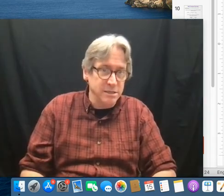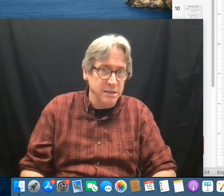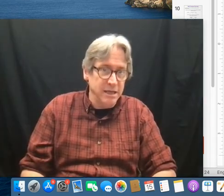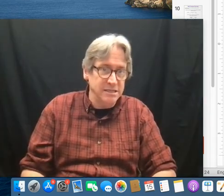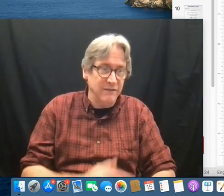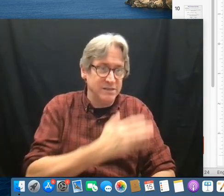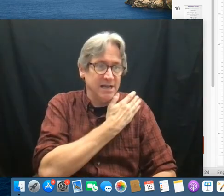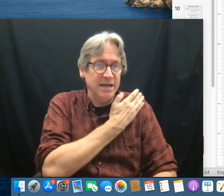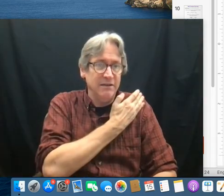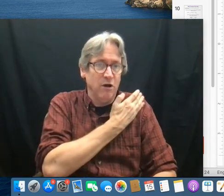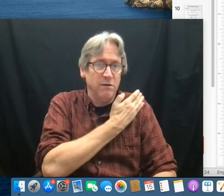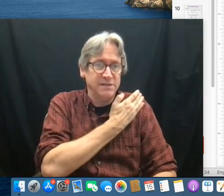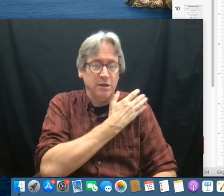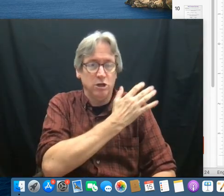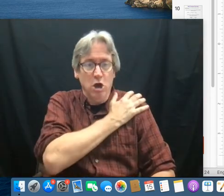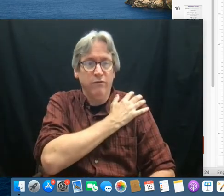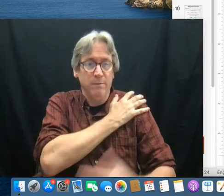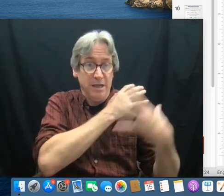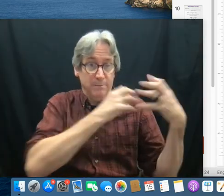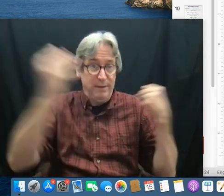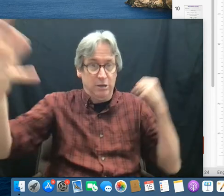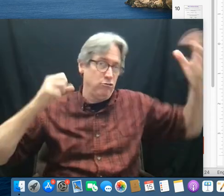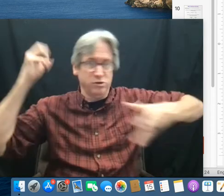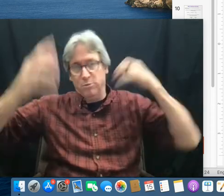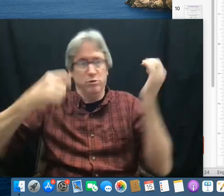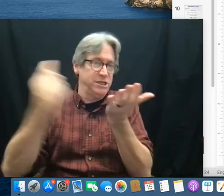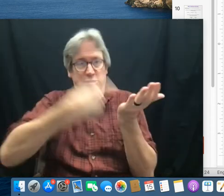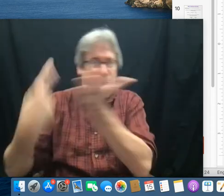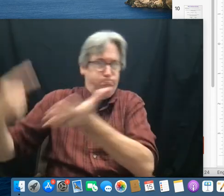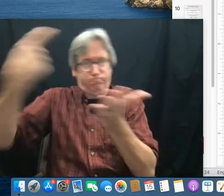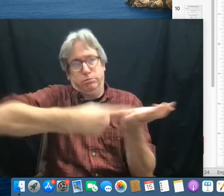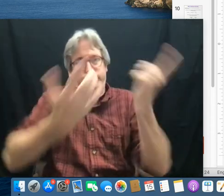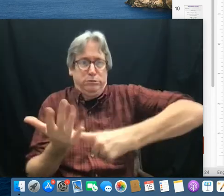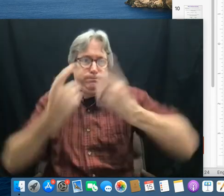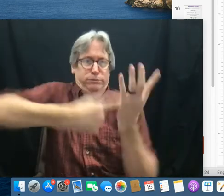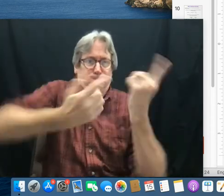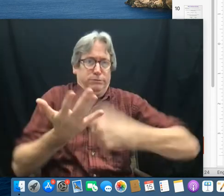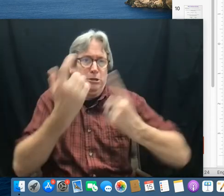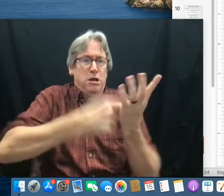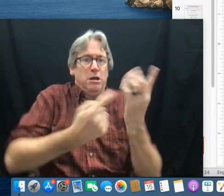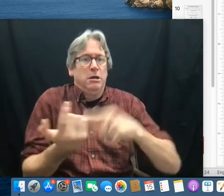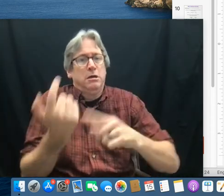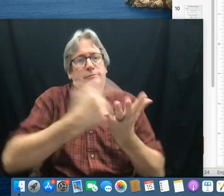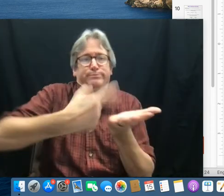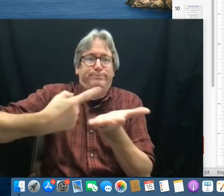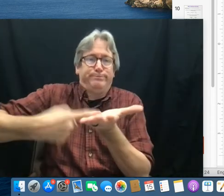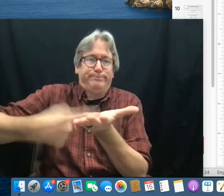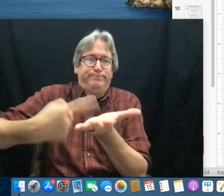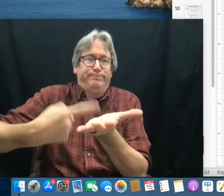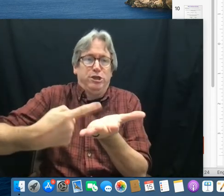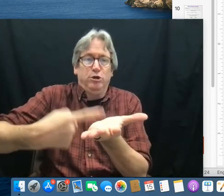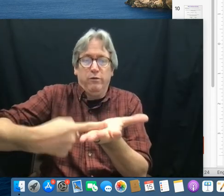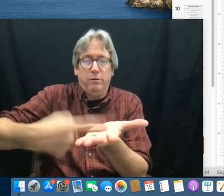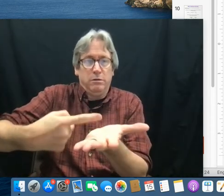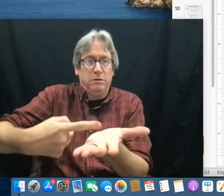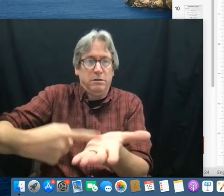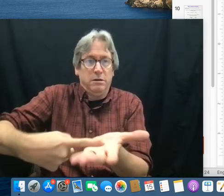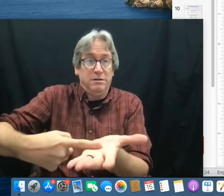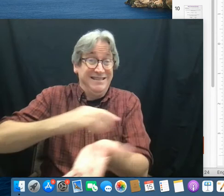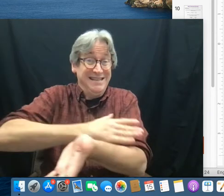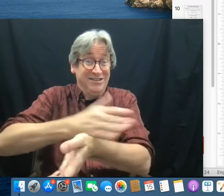syllables, so we come up with contractions. Cannot. That's too much work. Can't. So much. Half the work right there,